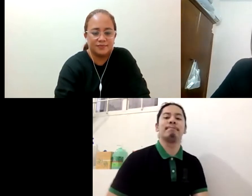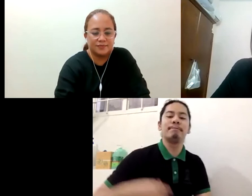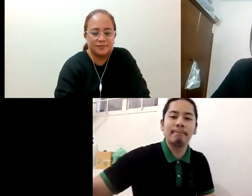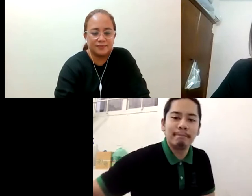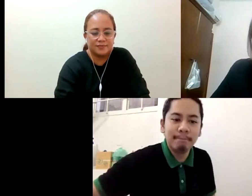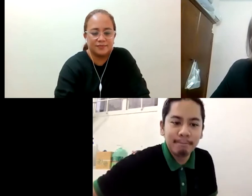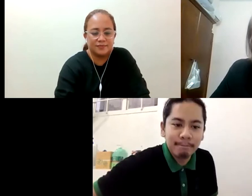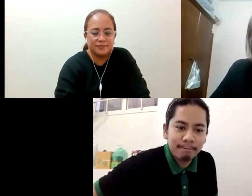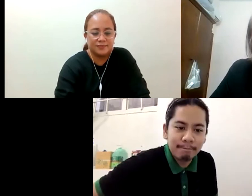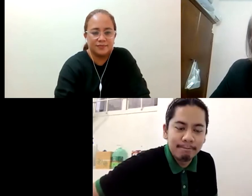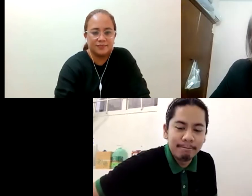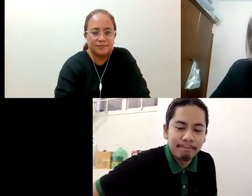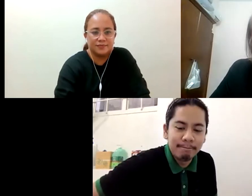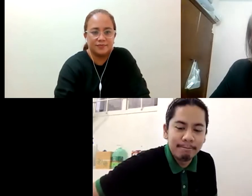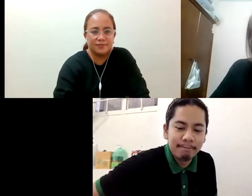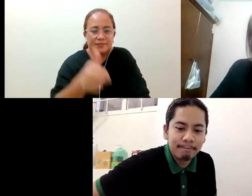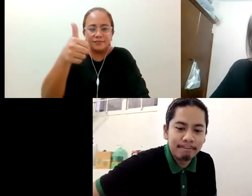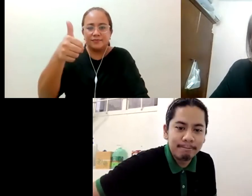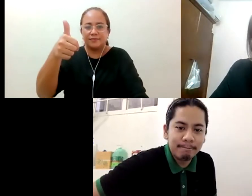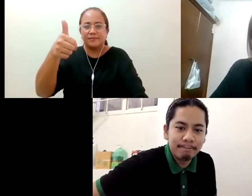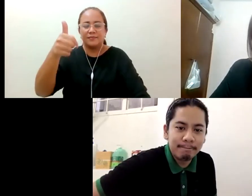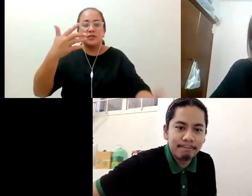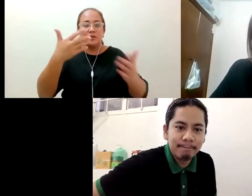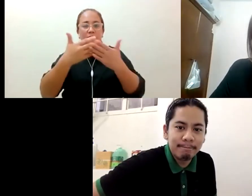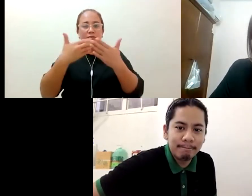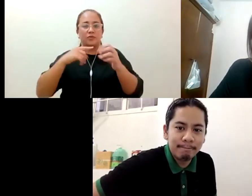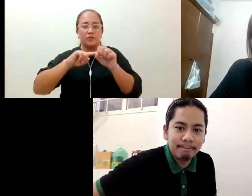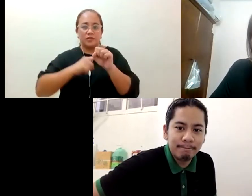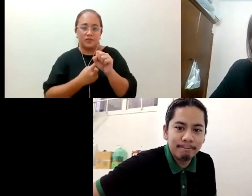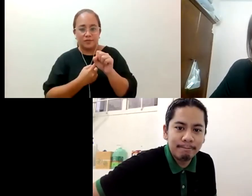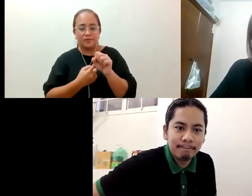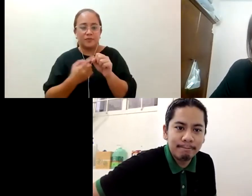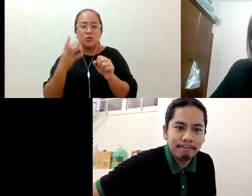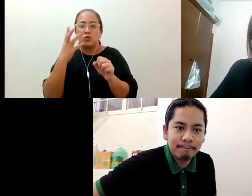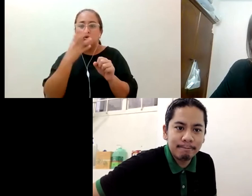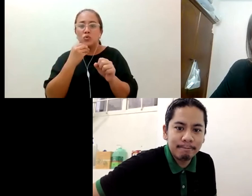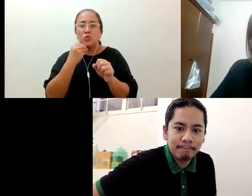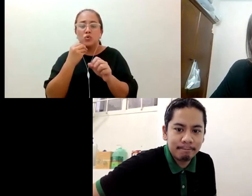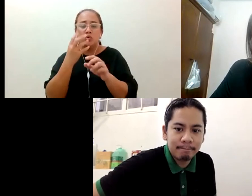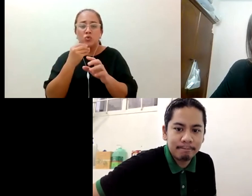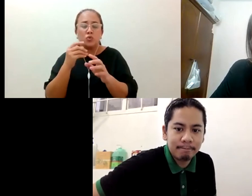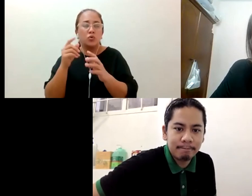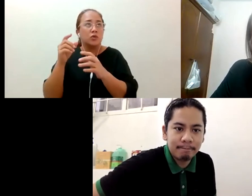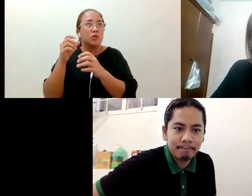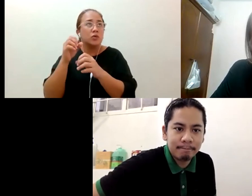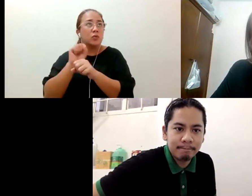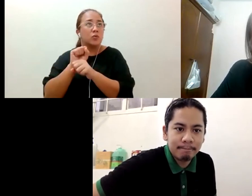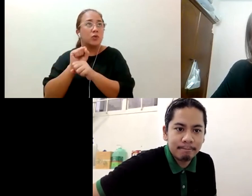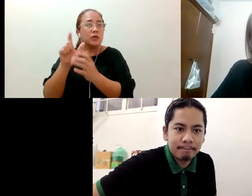It's lesson. Lesson it is. Oh, okay, so before we start, who is working on lesson